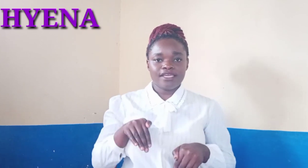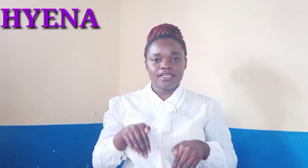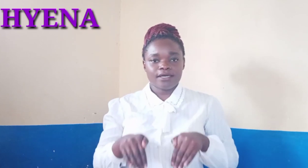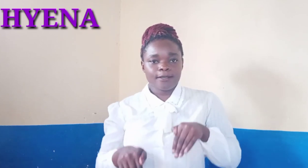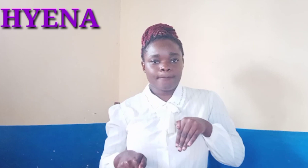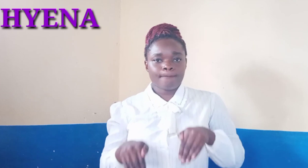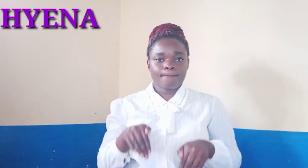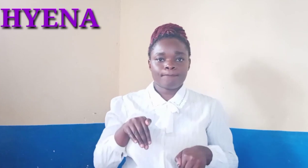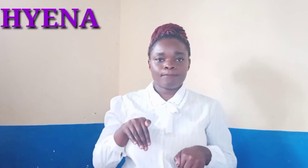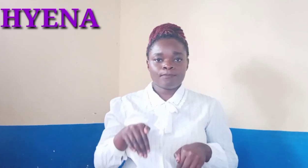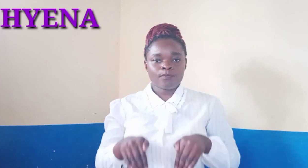hyena.